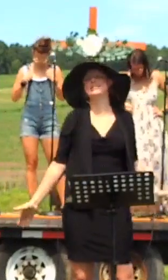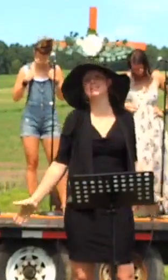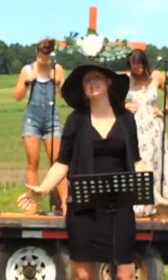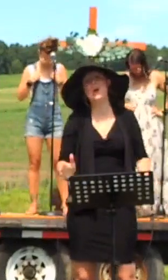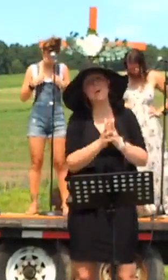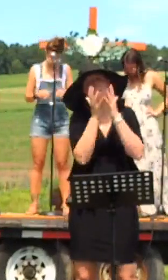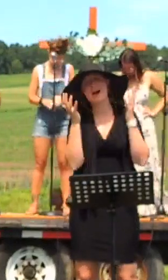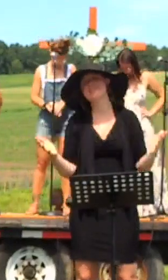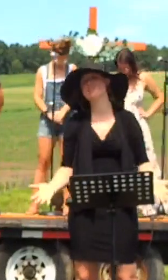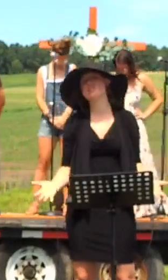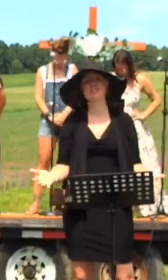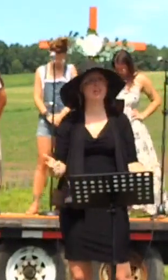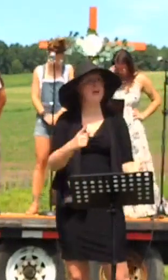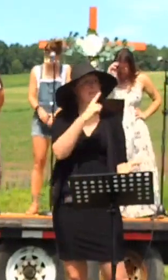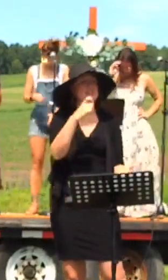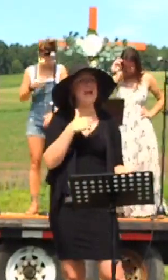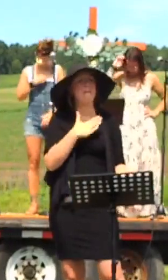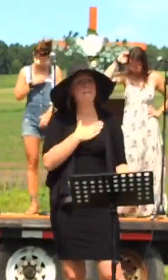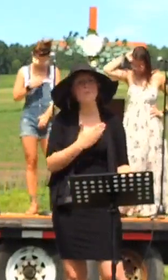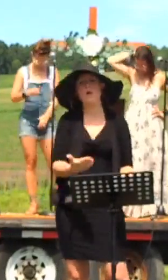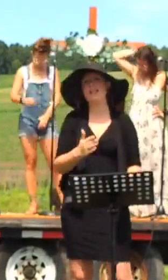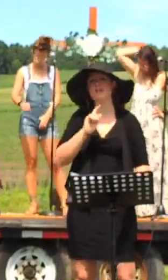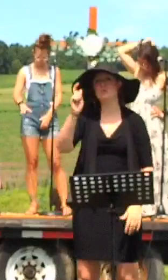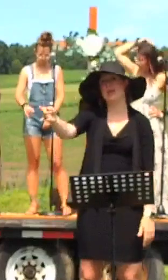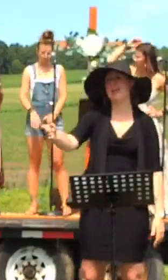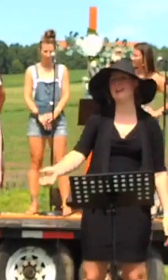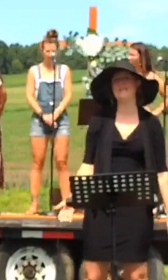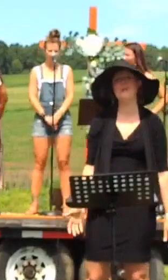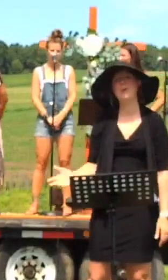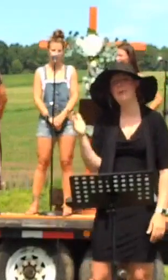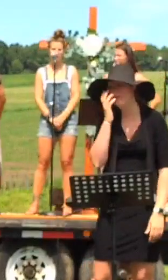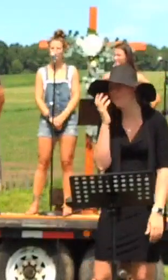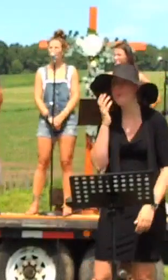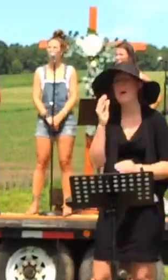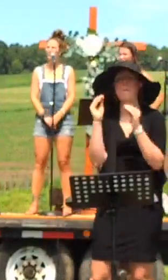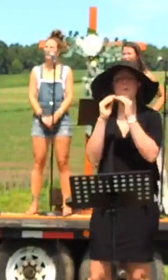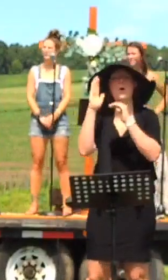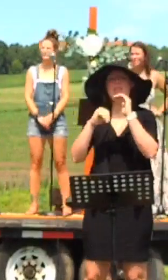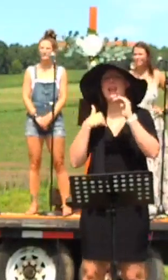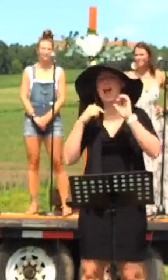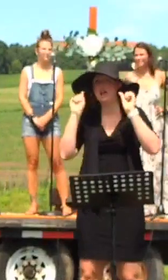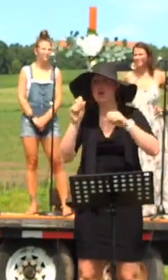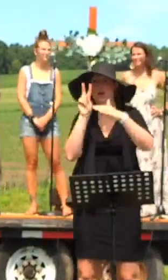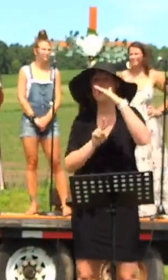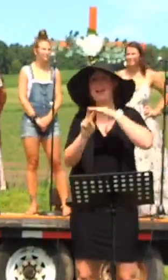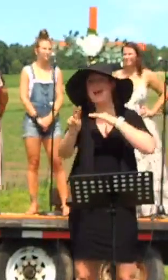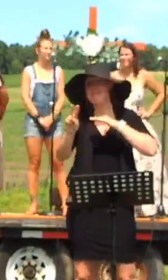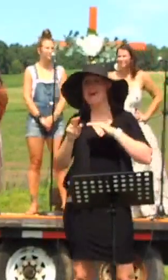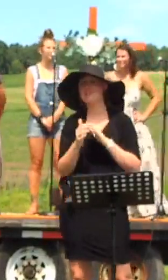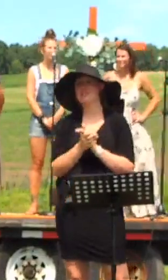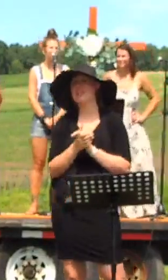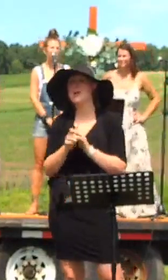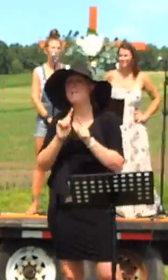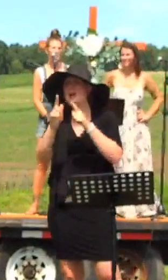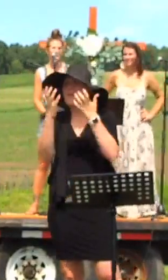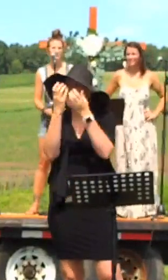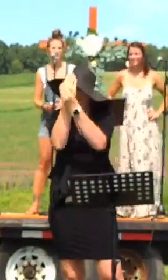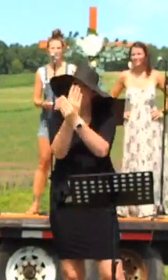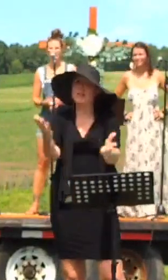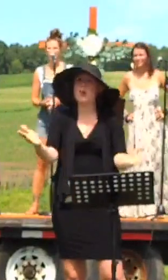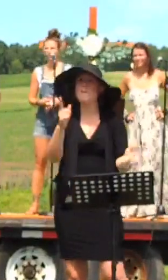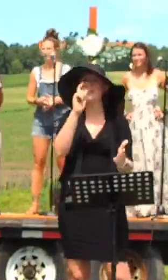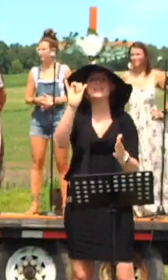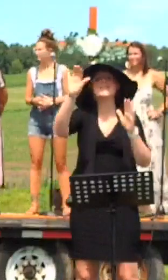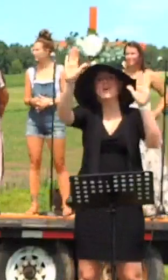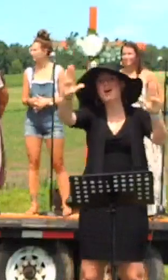us, and I beyond I could ever imagine. It's unbelievable. So I just say, let you know that, because it's just an